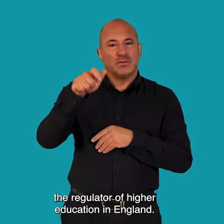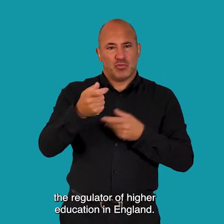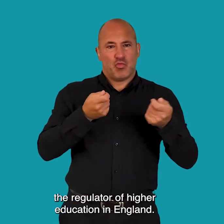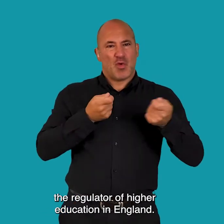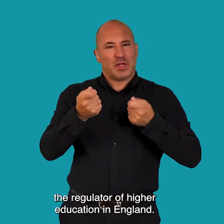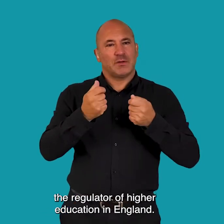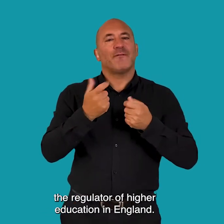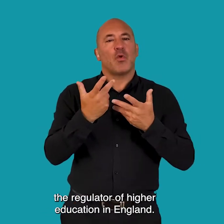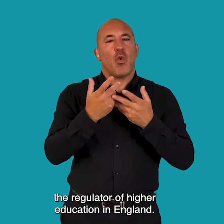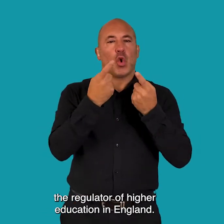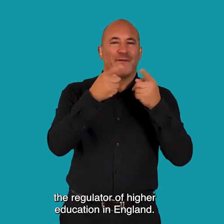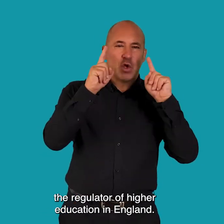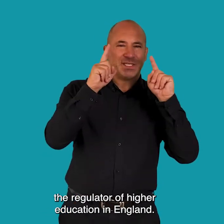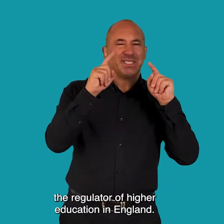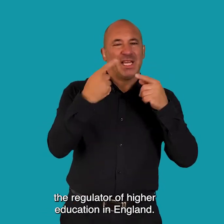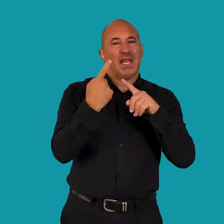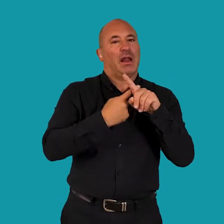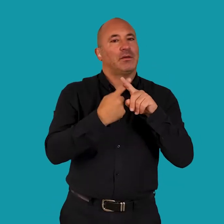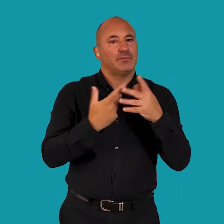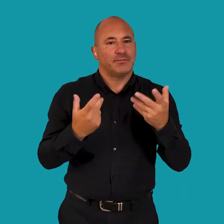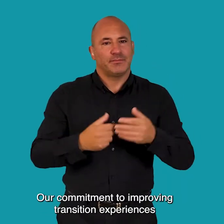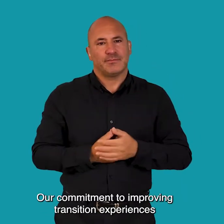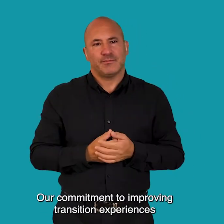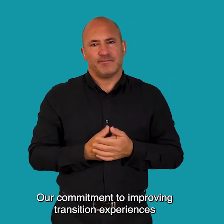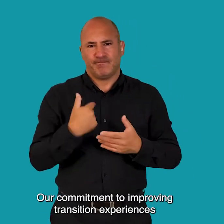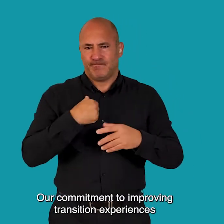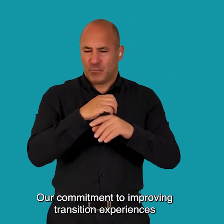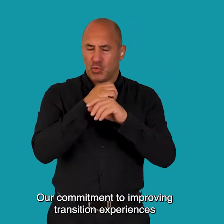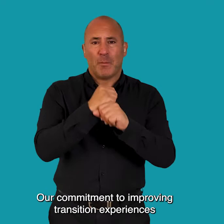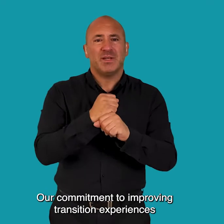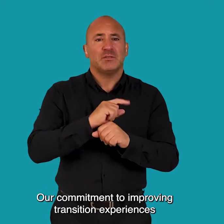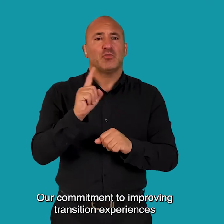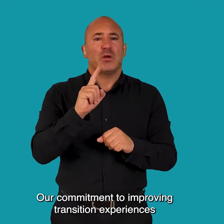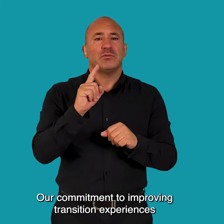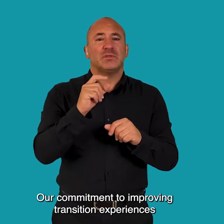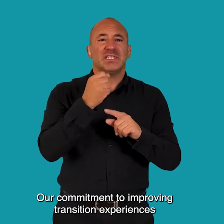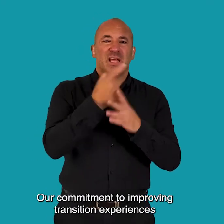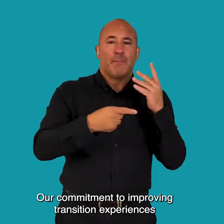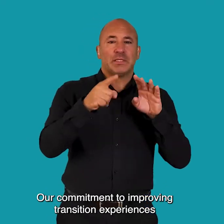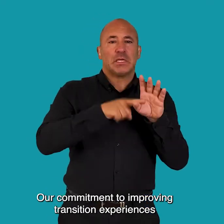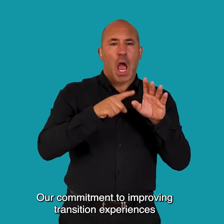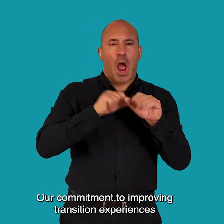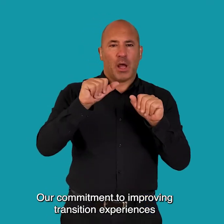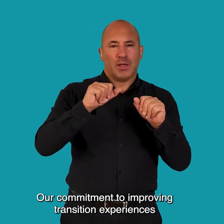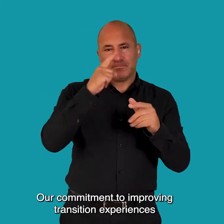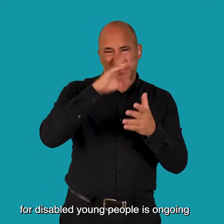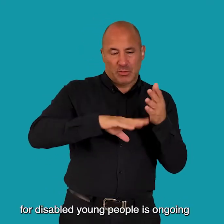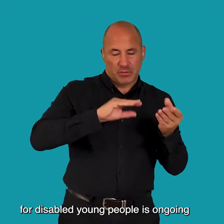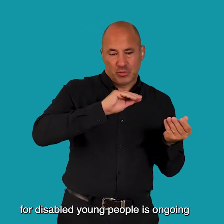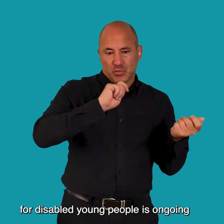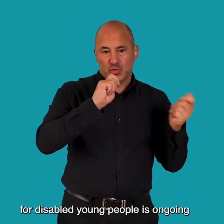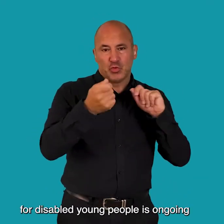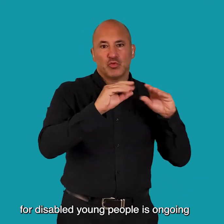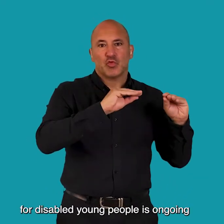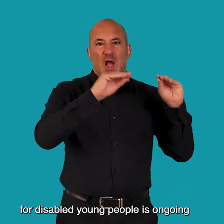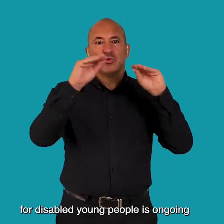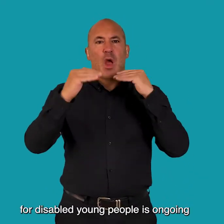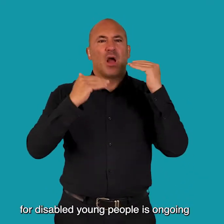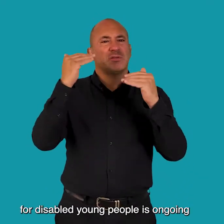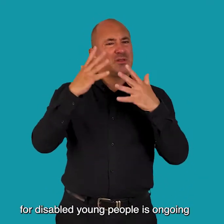higher education in England. Our commitment to improving transition experiences for disabled young people is